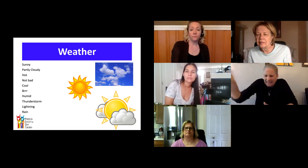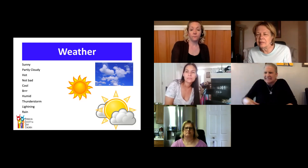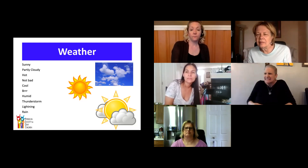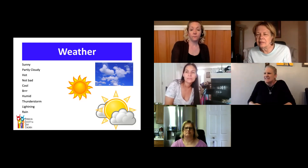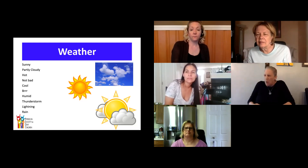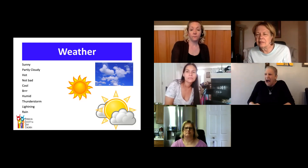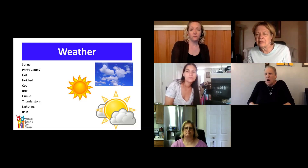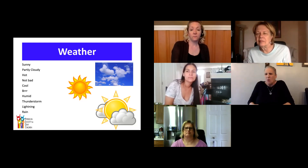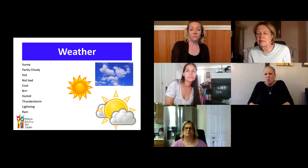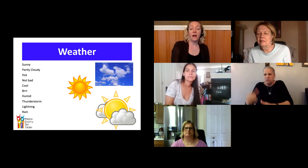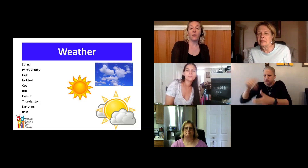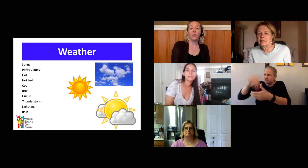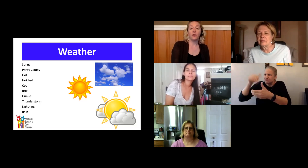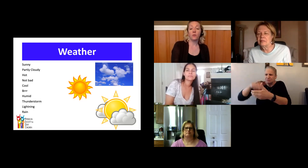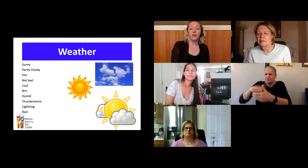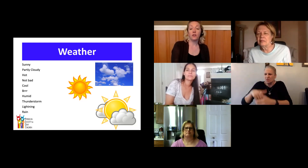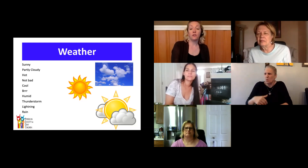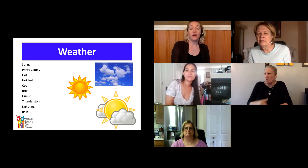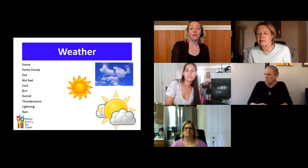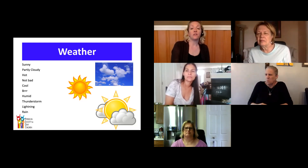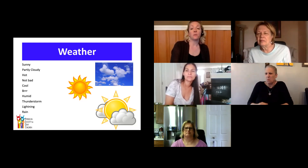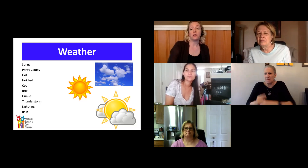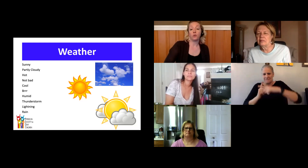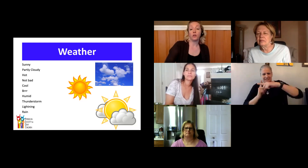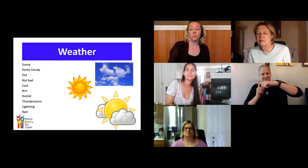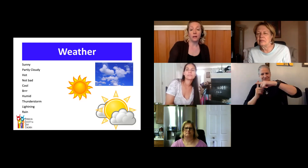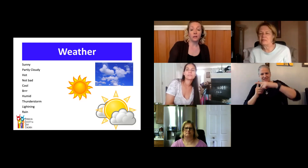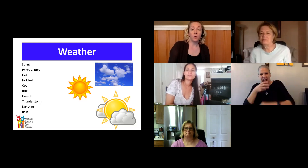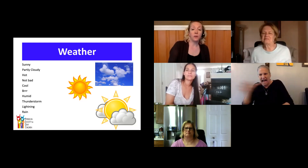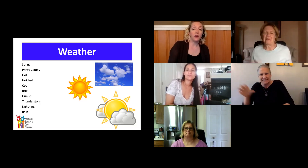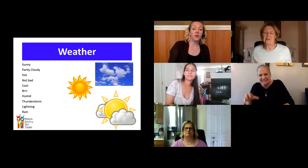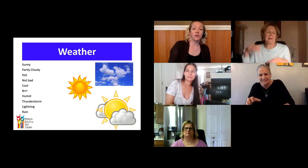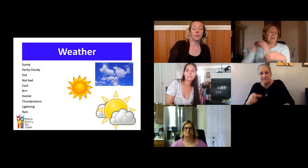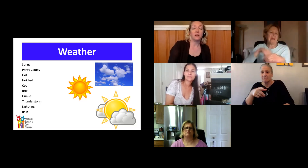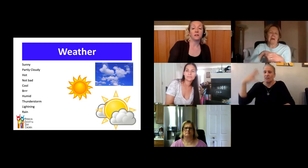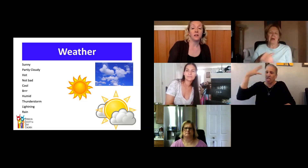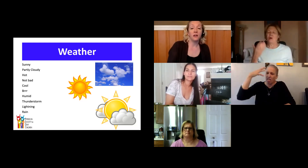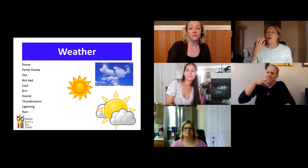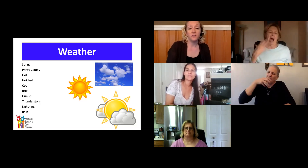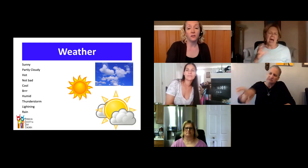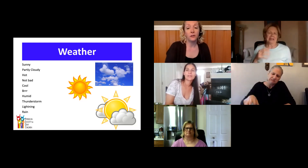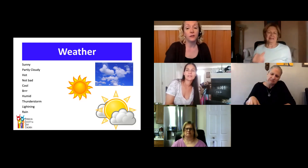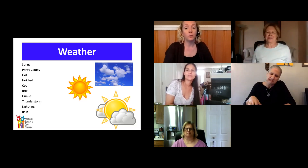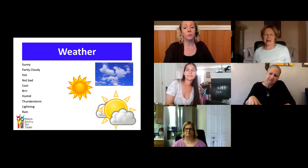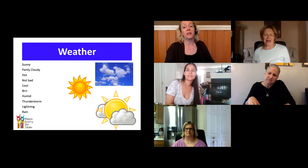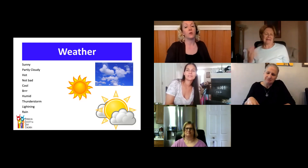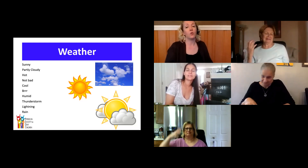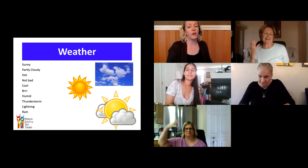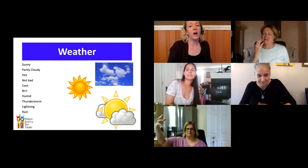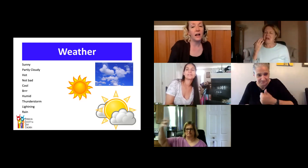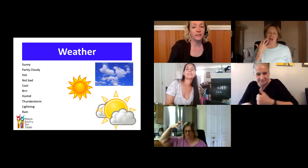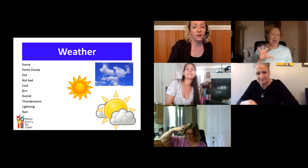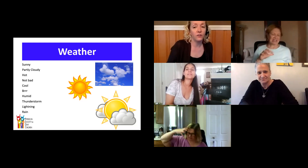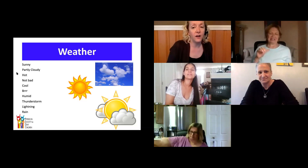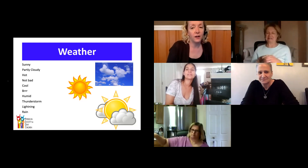Now, another way you can use that is if somebody's a really good basketball player and they're making a lot of dunks, that it would be like, oh, they're hot, they're on fire,